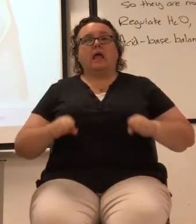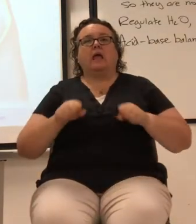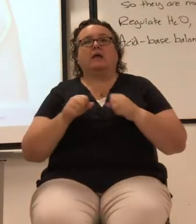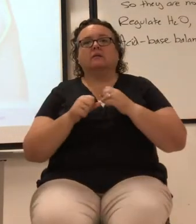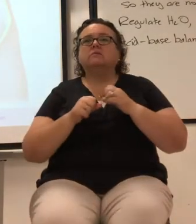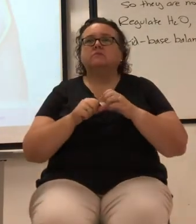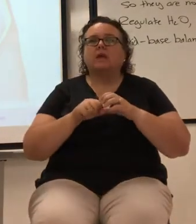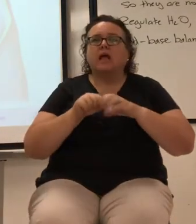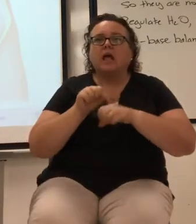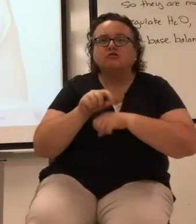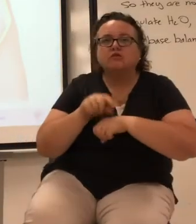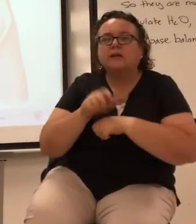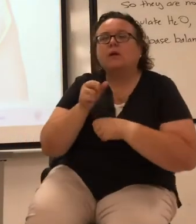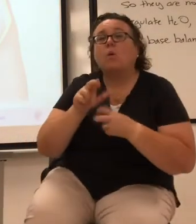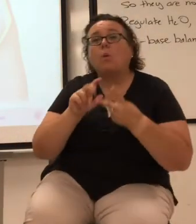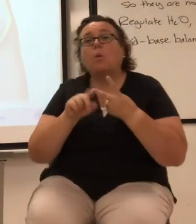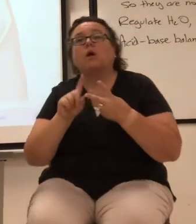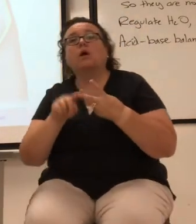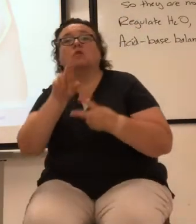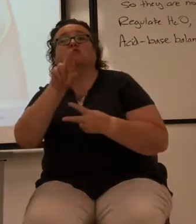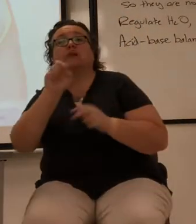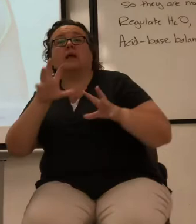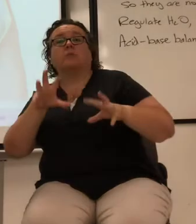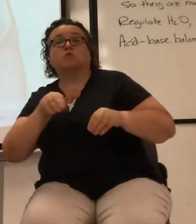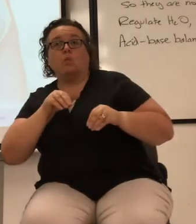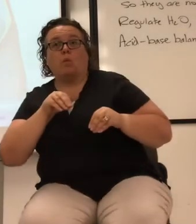or reabsorb